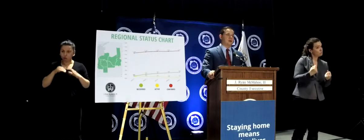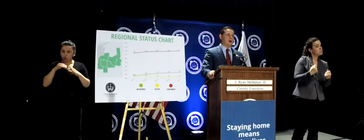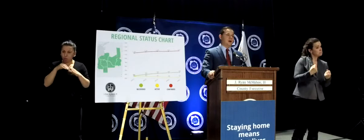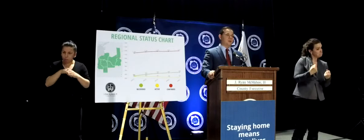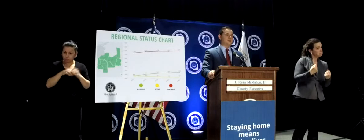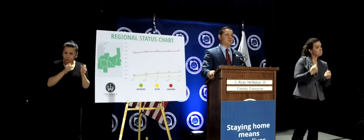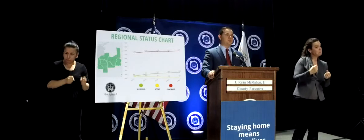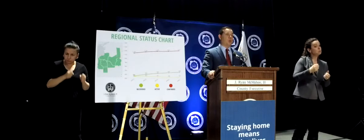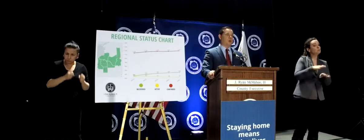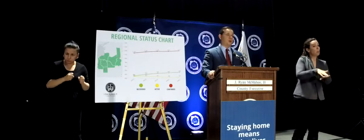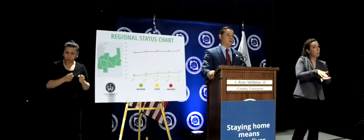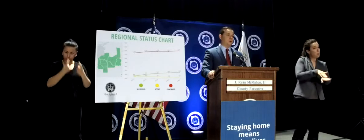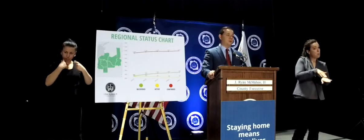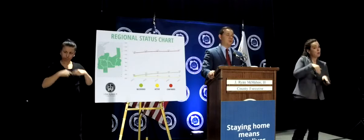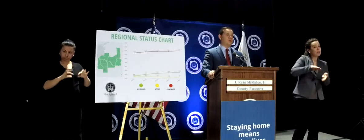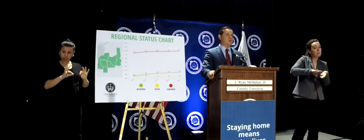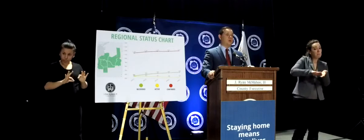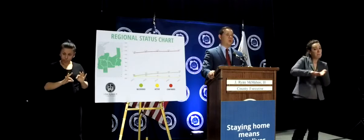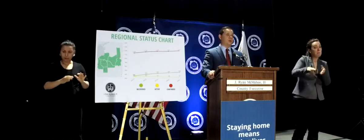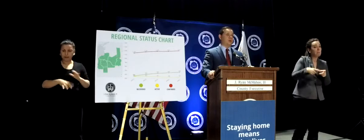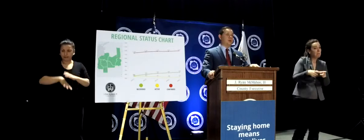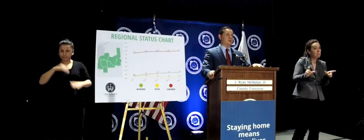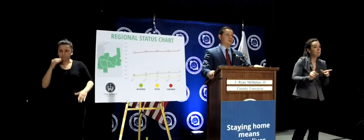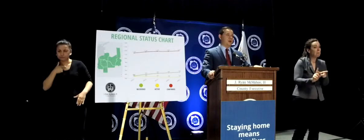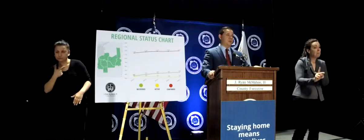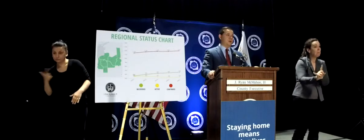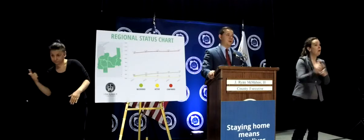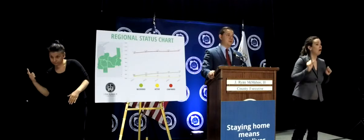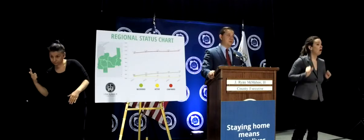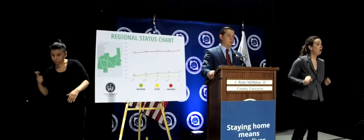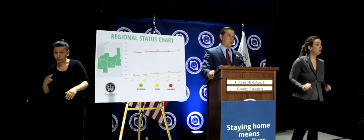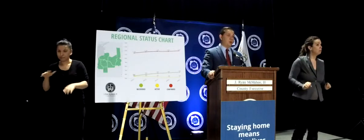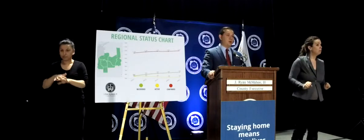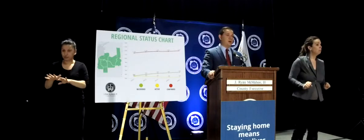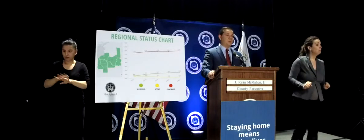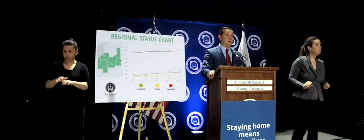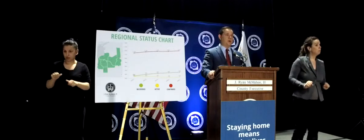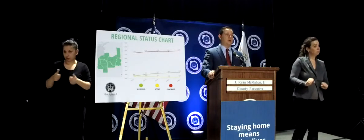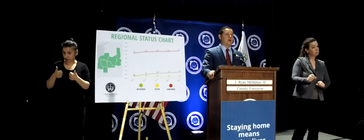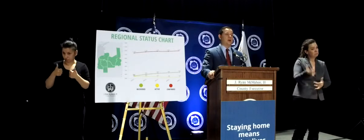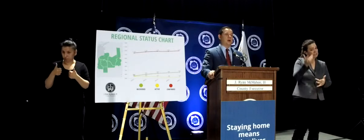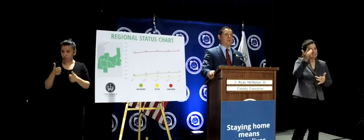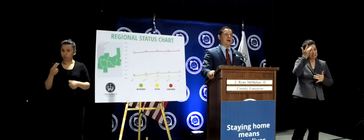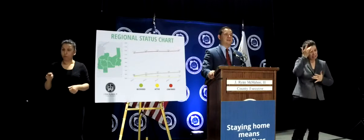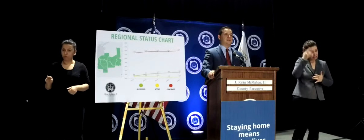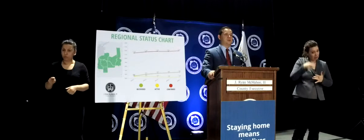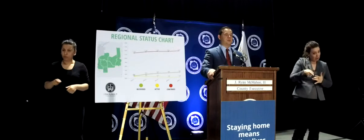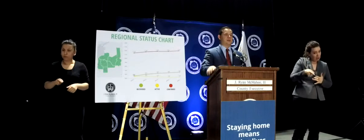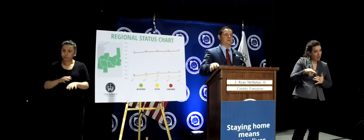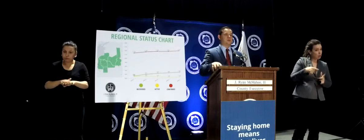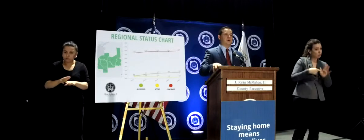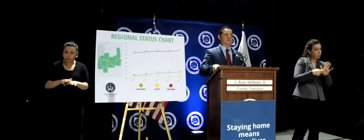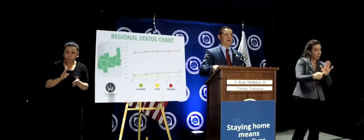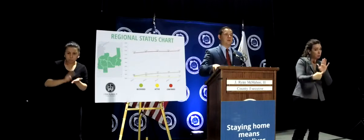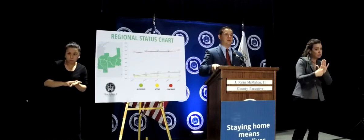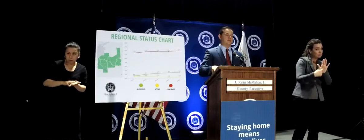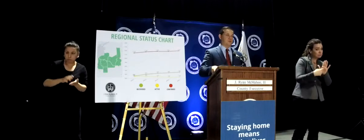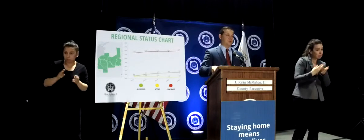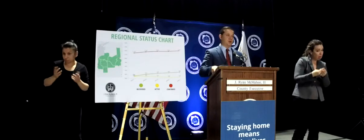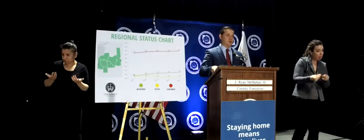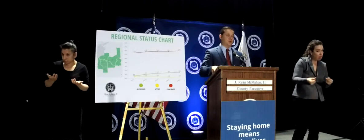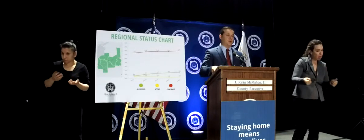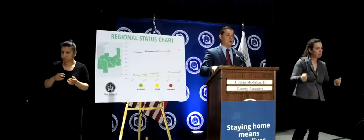sick. This is important at moving forward. This number is an important number in our process related to our